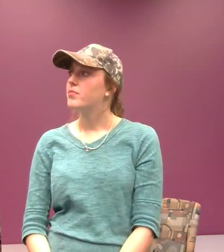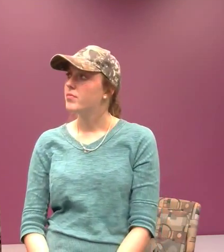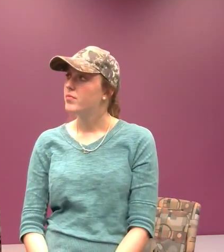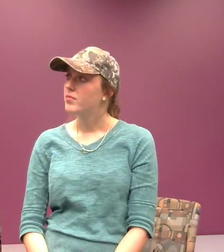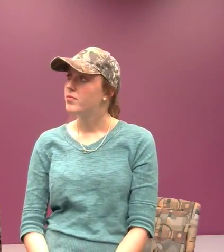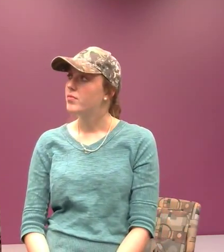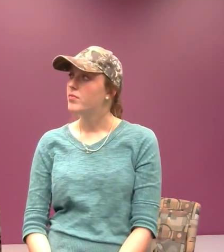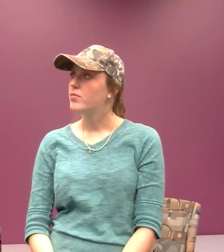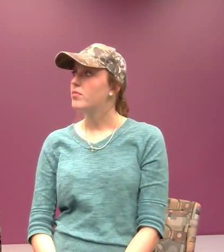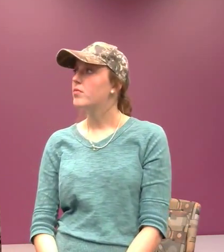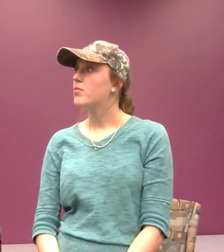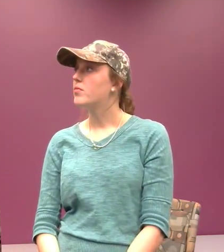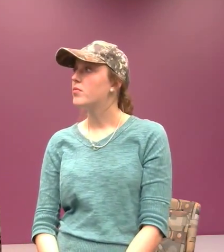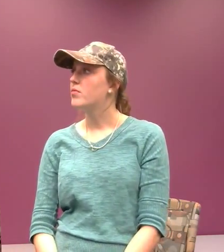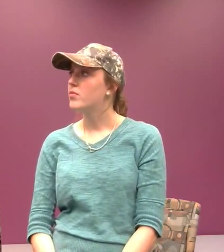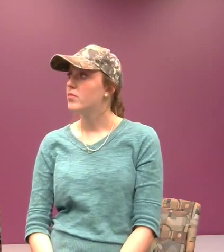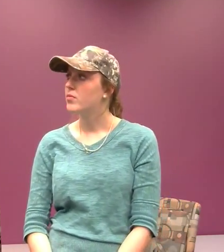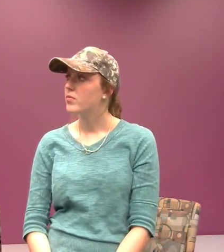divide give us 1, which would be this and this.